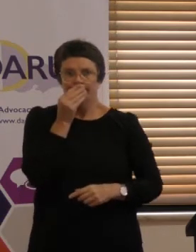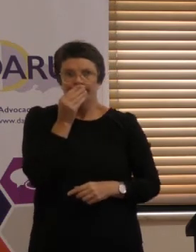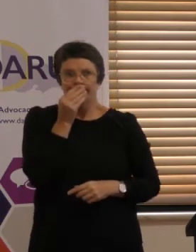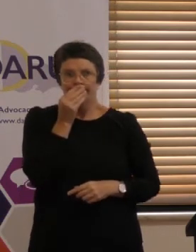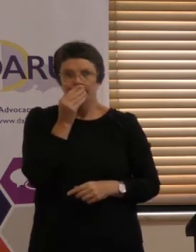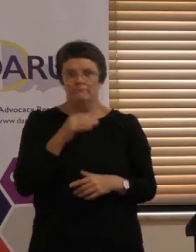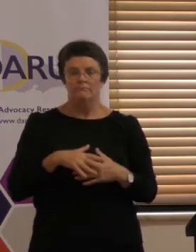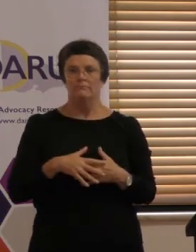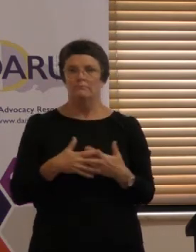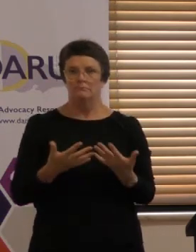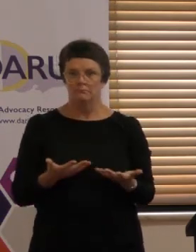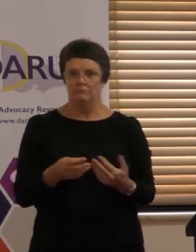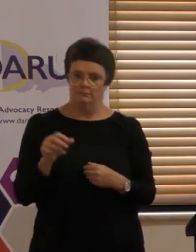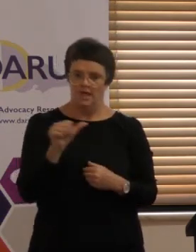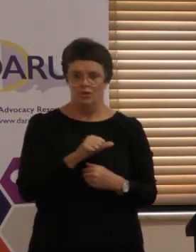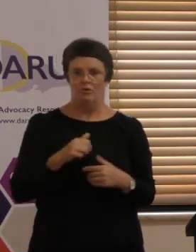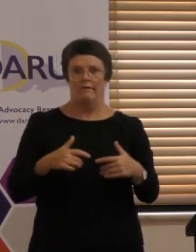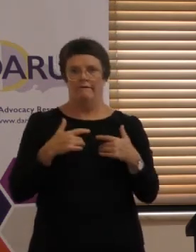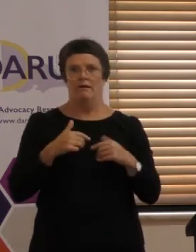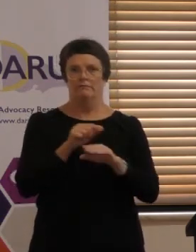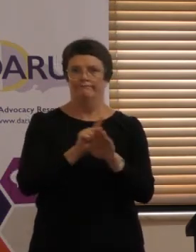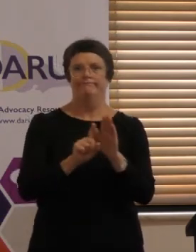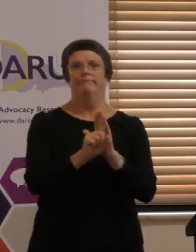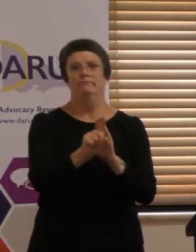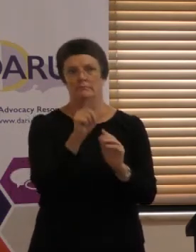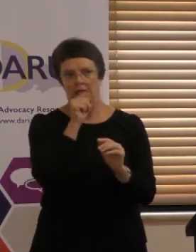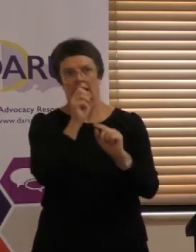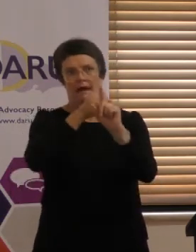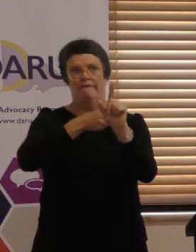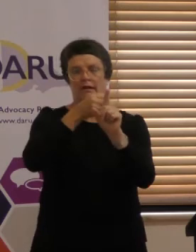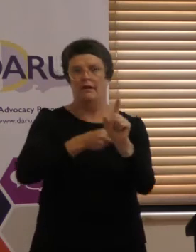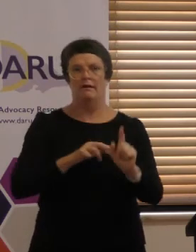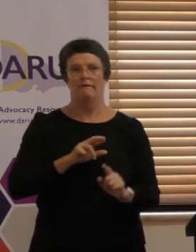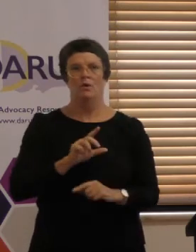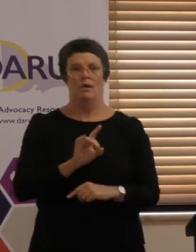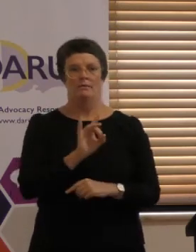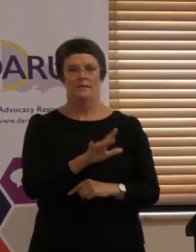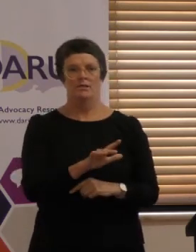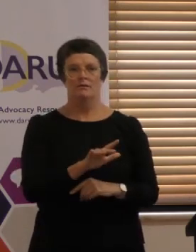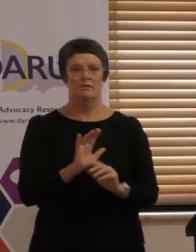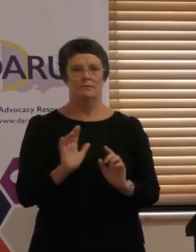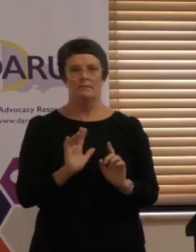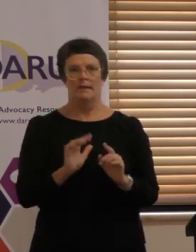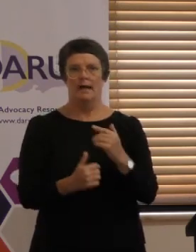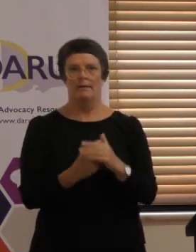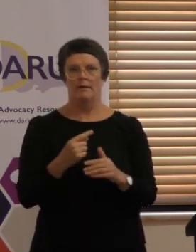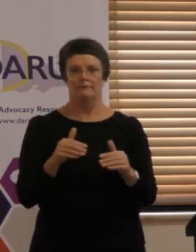and advocate themselves about what they might need, they start to withdraw. And what's